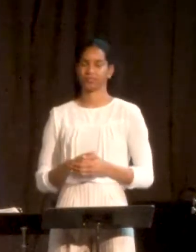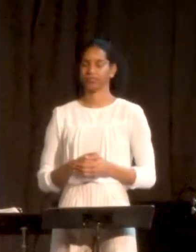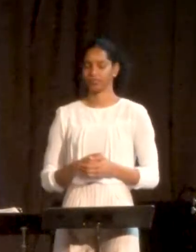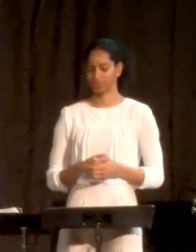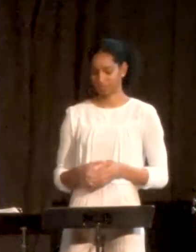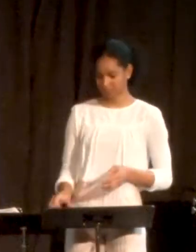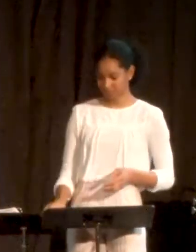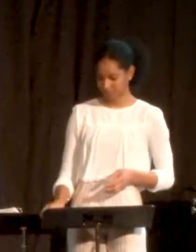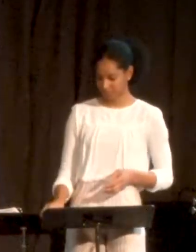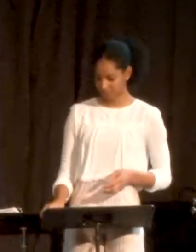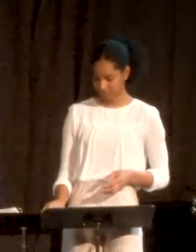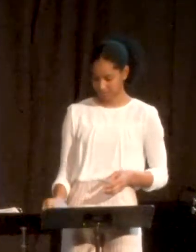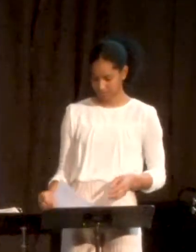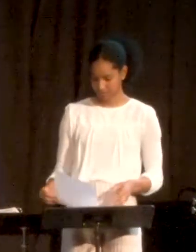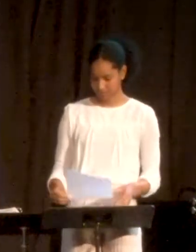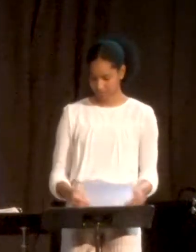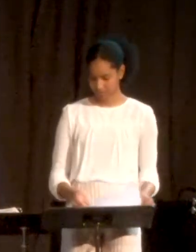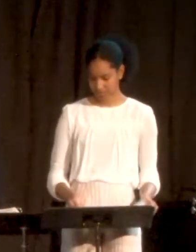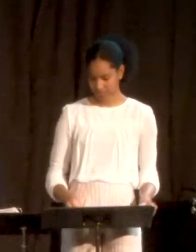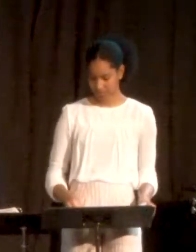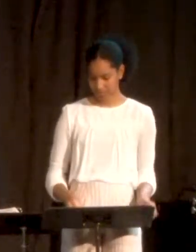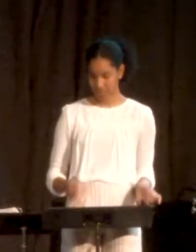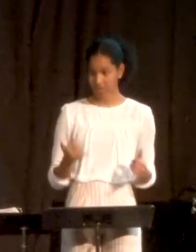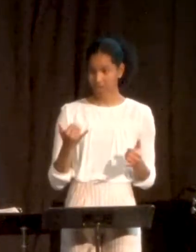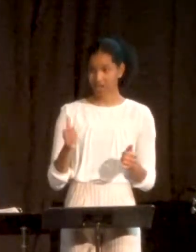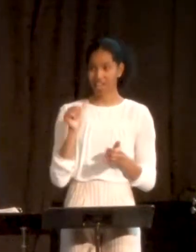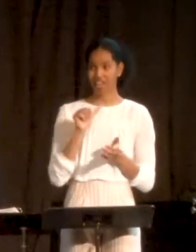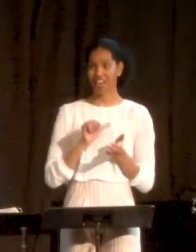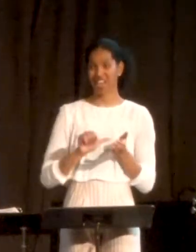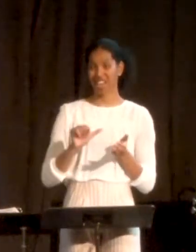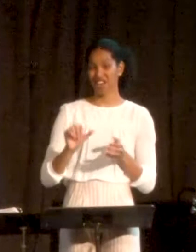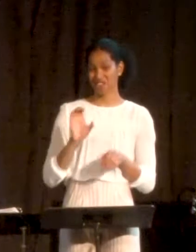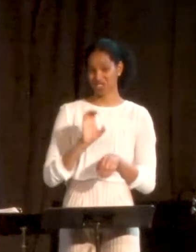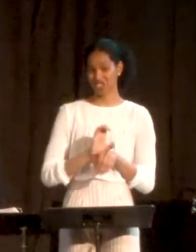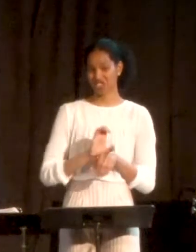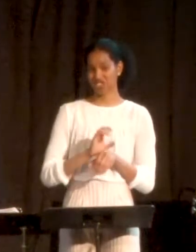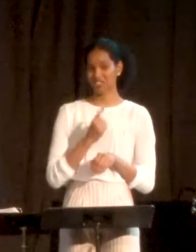Now, every church says it wants to grow.